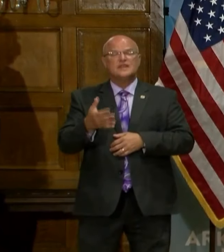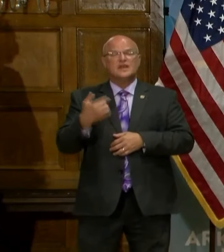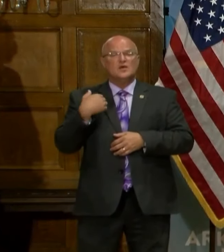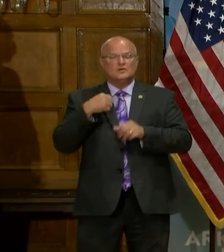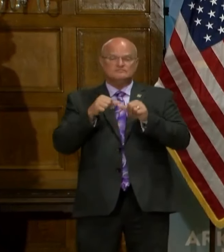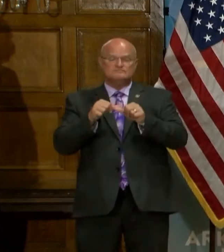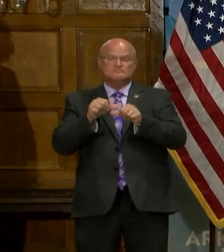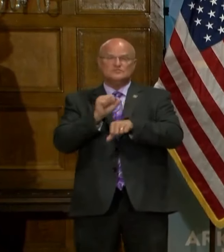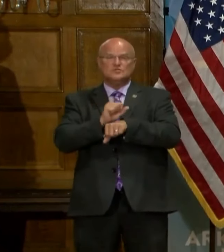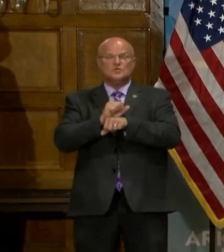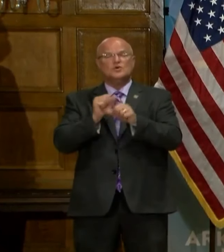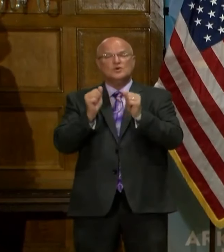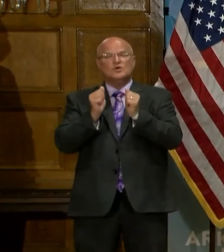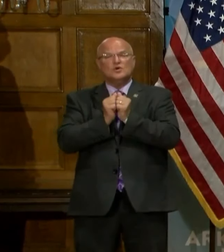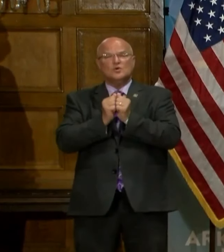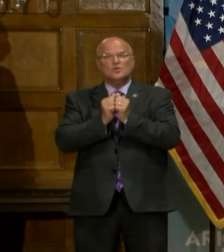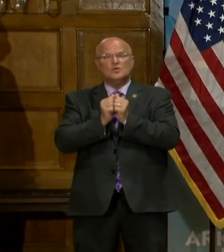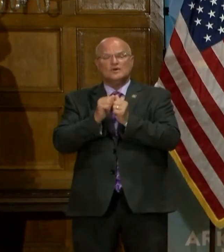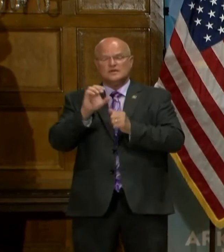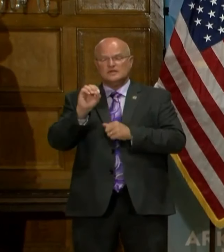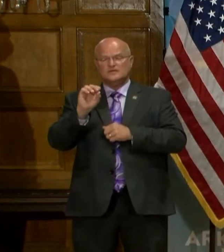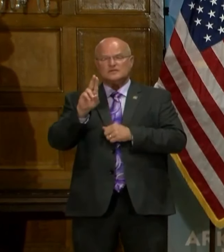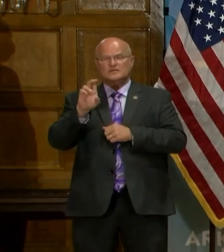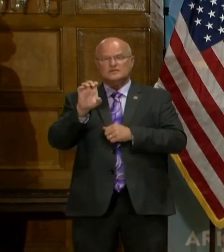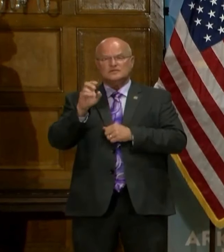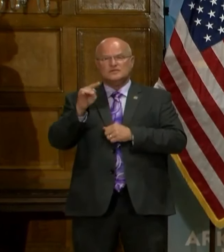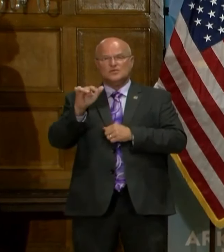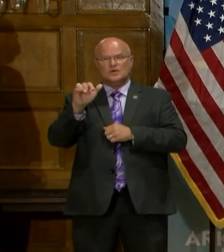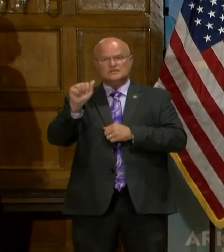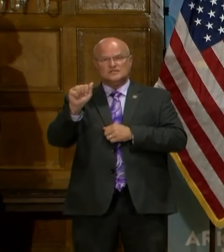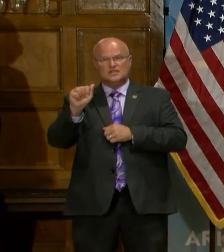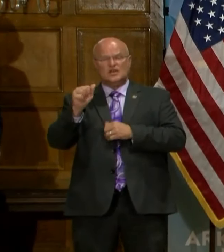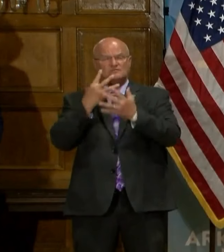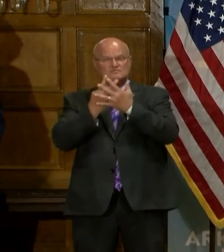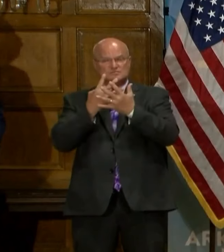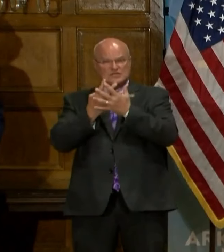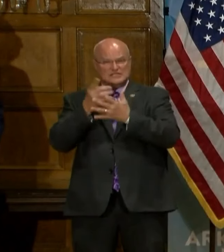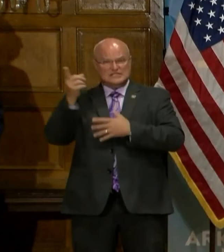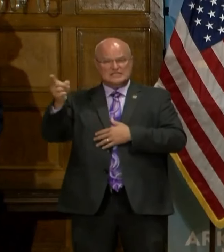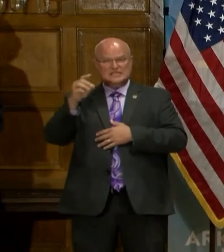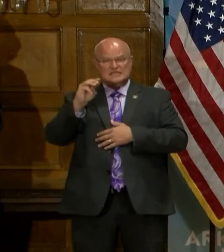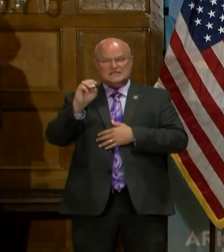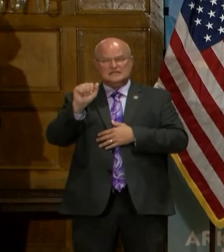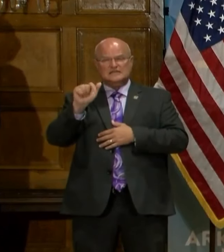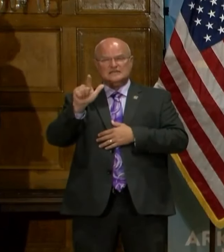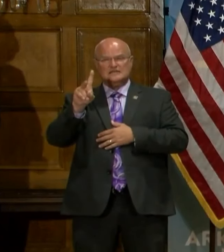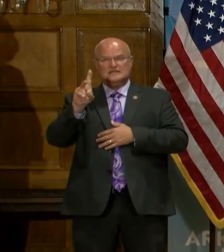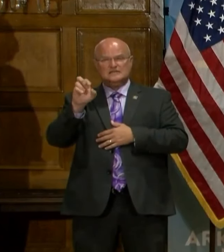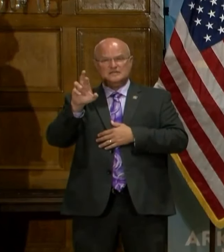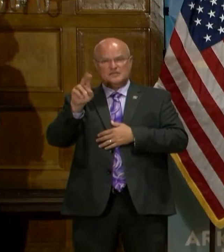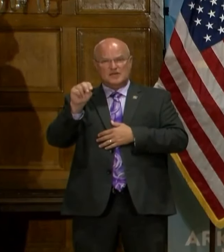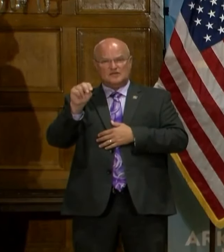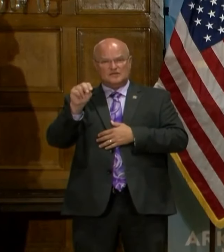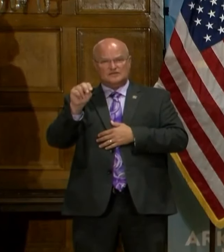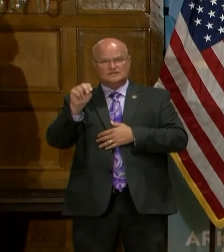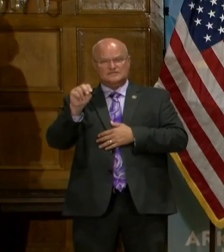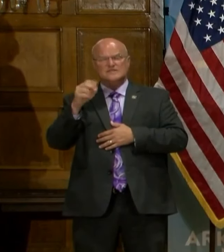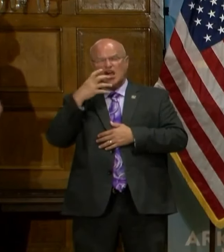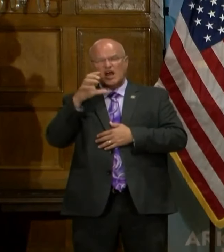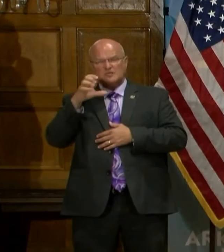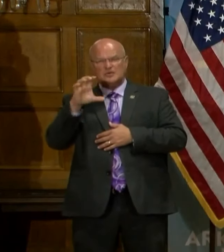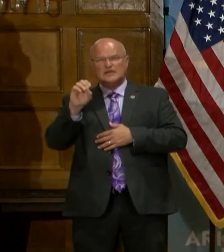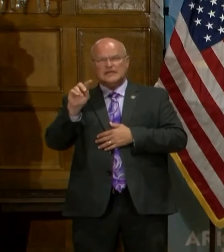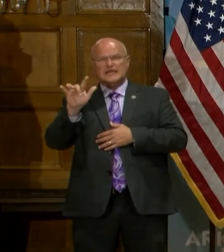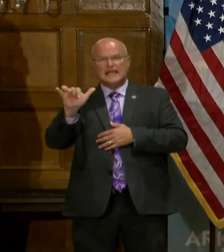We're continuing to work with the Ouachita River Correctional Facility in Malvern and Hot